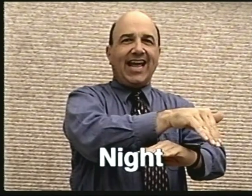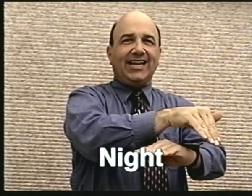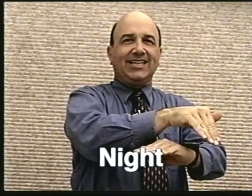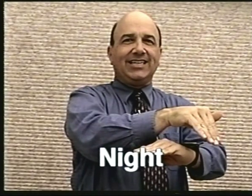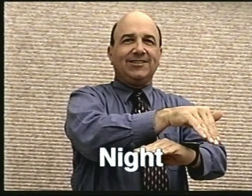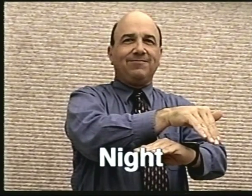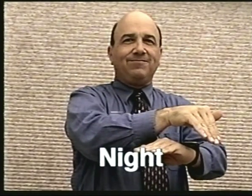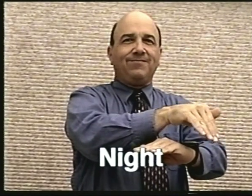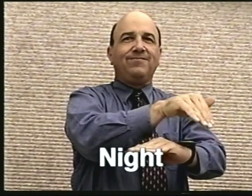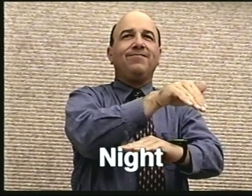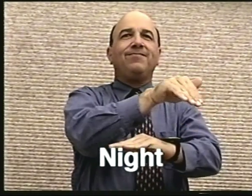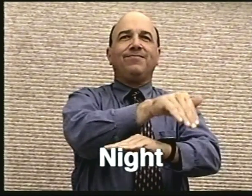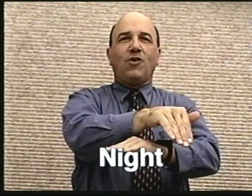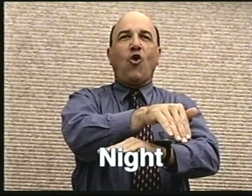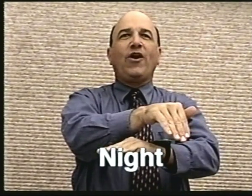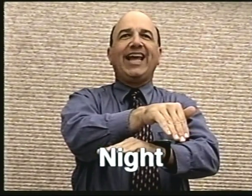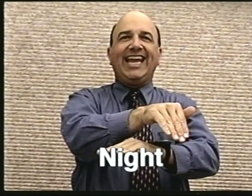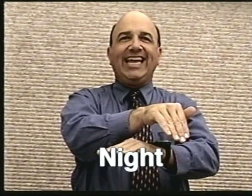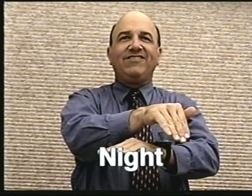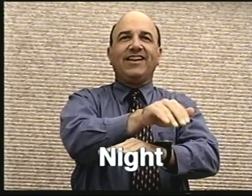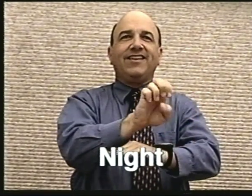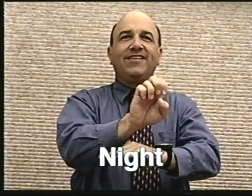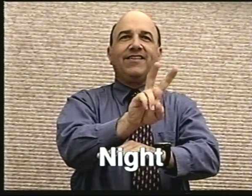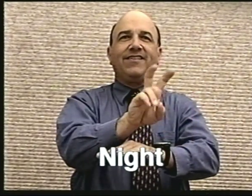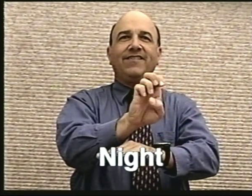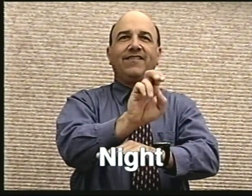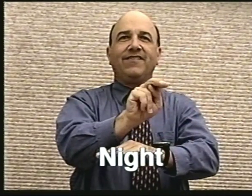Night. Or evening.